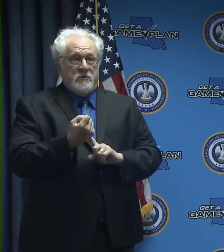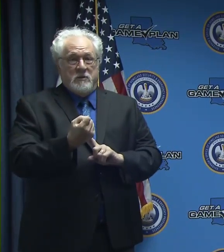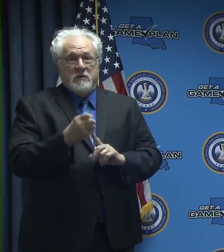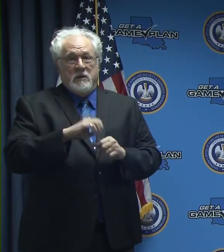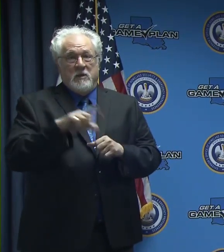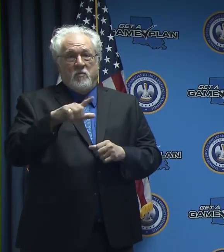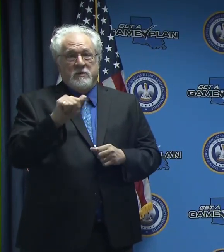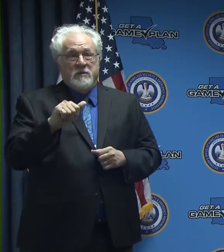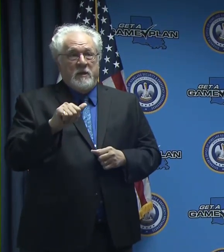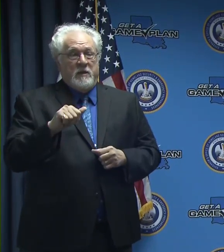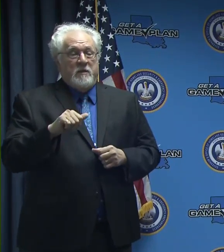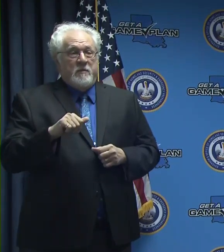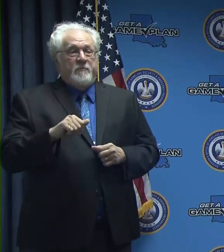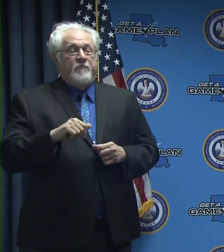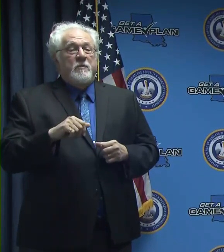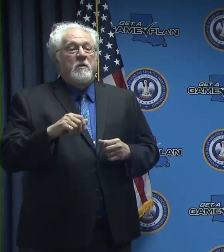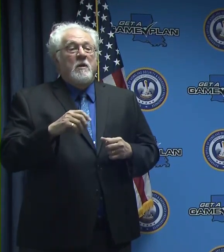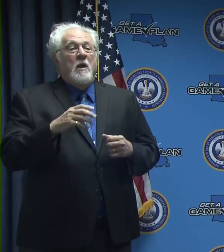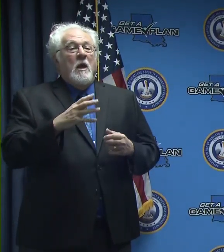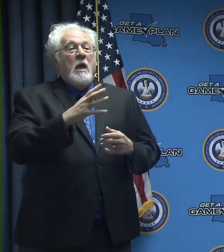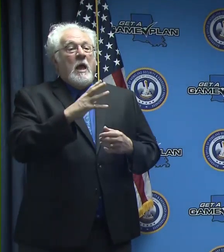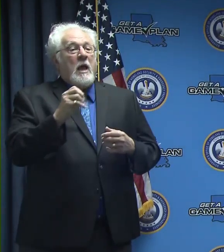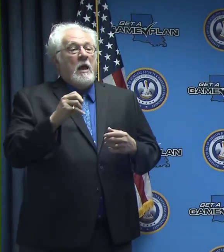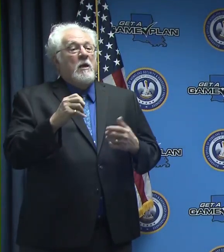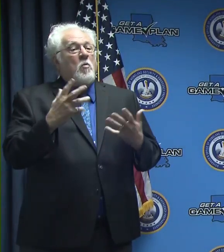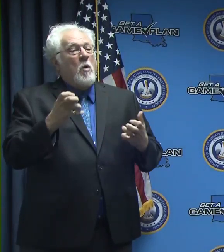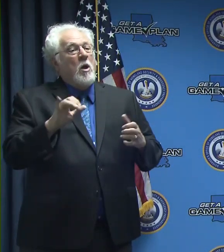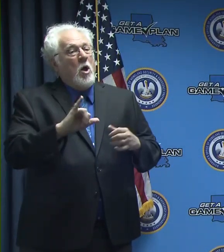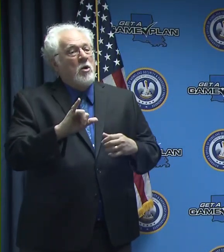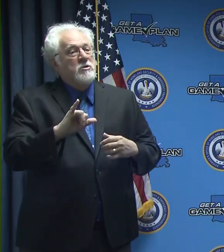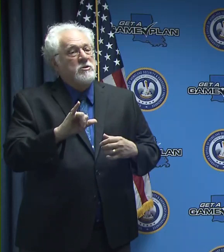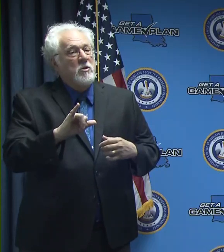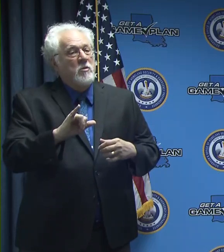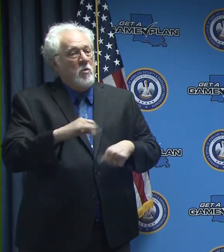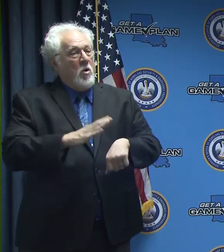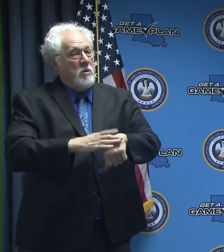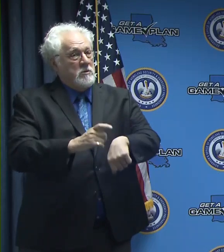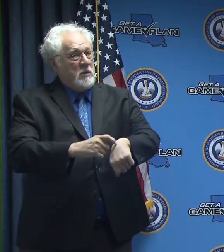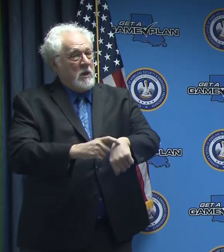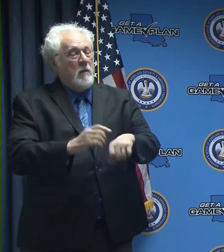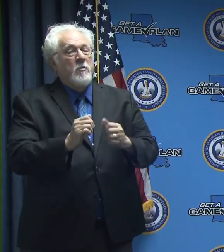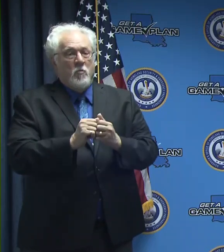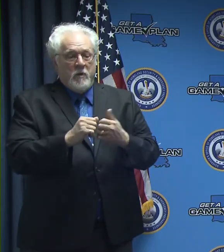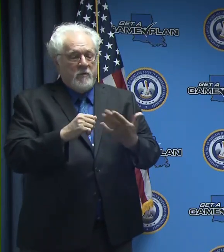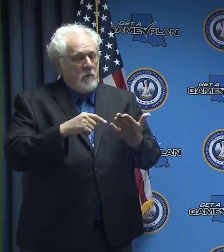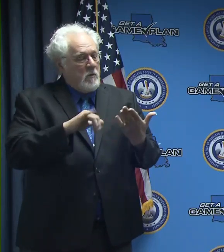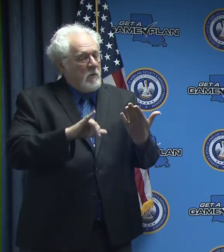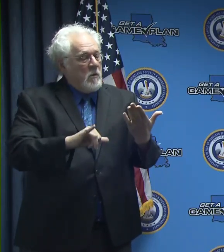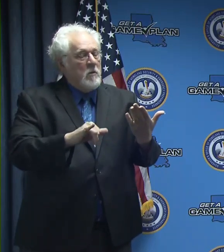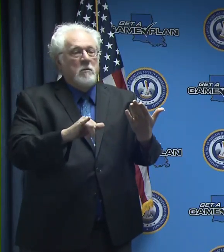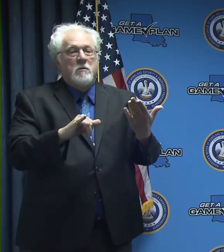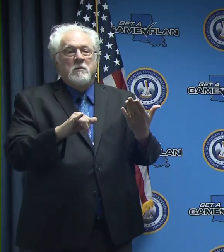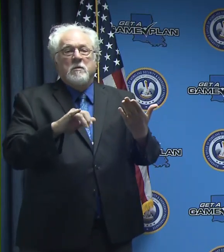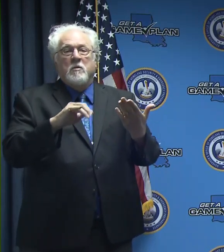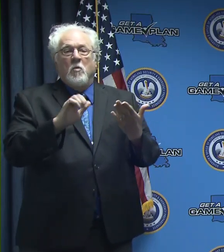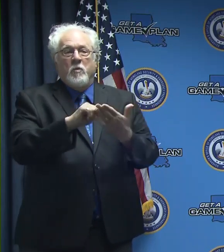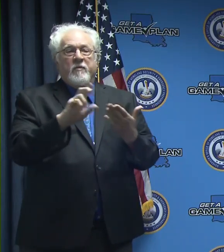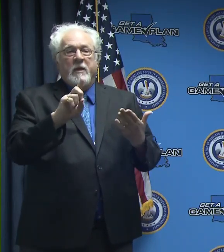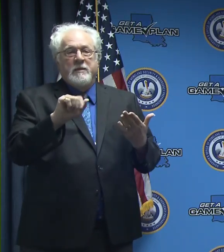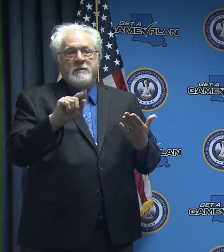in Louisiana on the ground. And that we want to also be as timely as we can be with the information that we provide